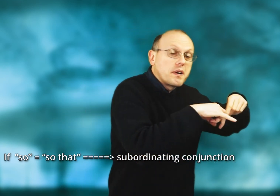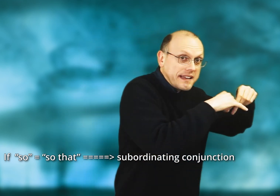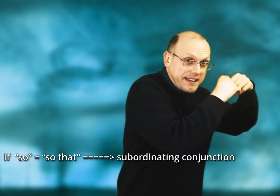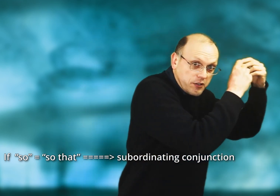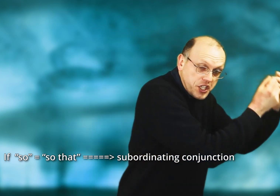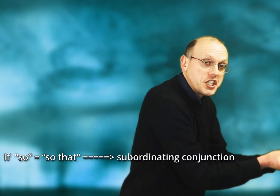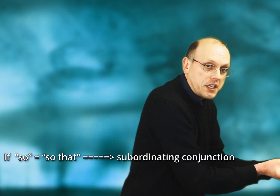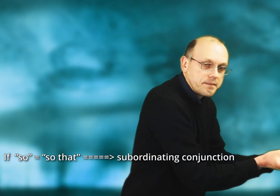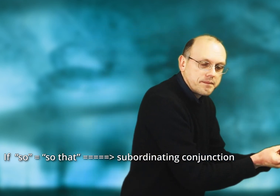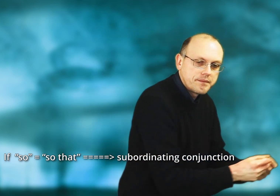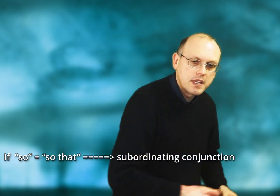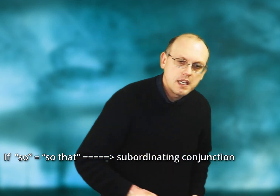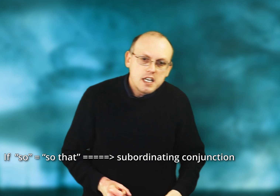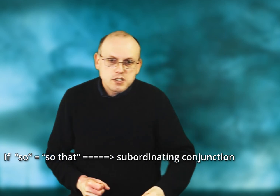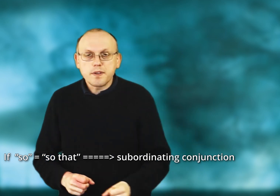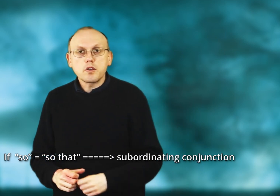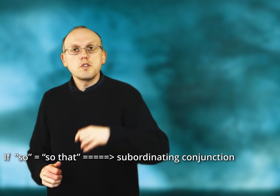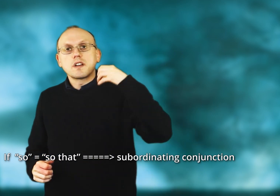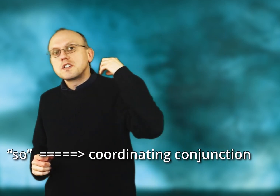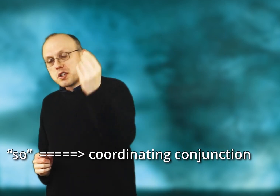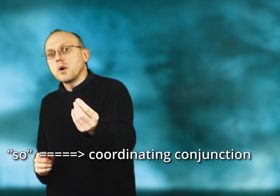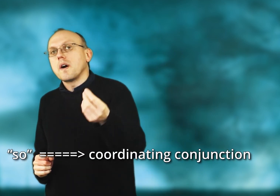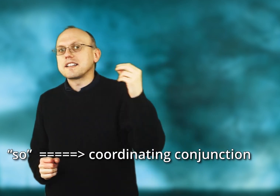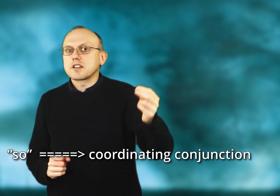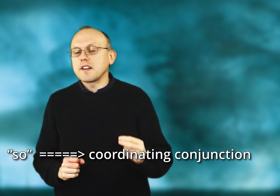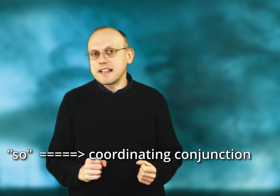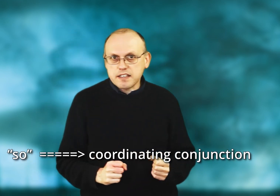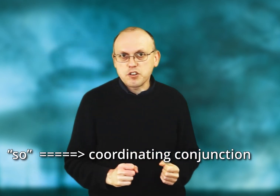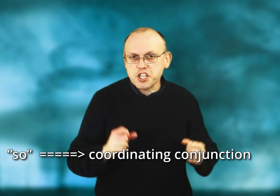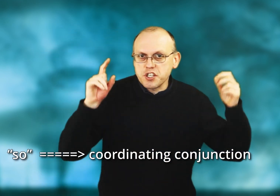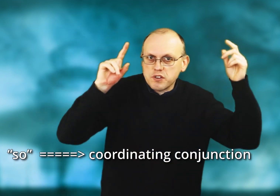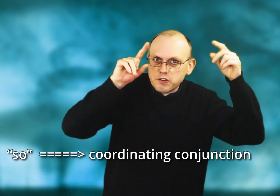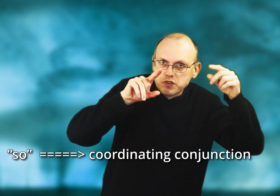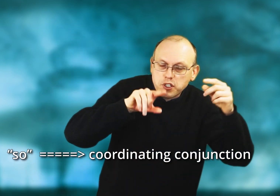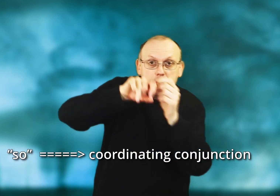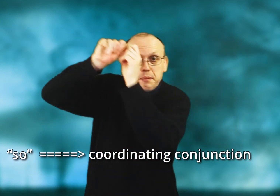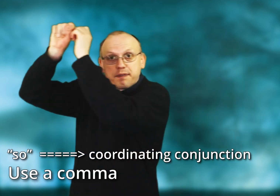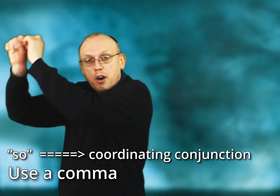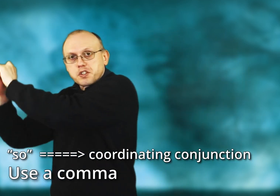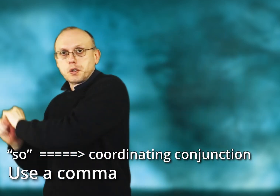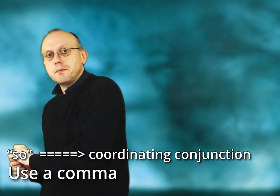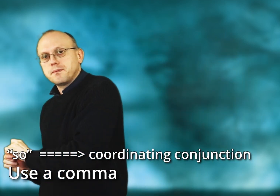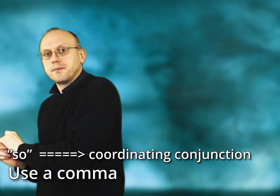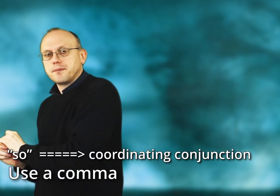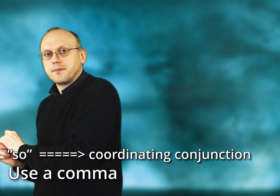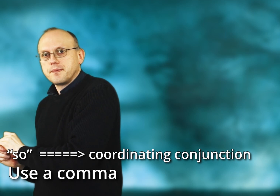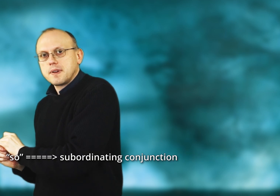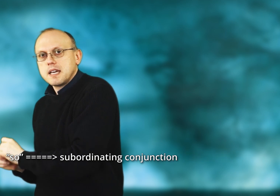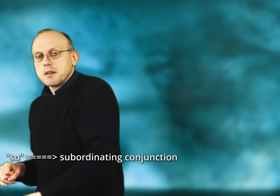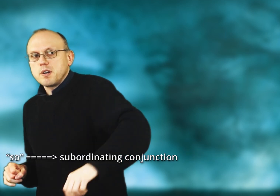subordinating conjunction. So if you use so as a coordinating conjunction, you need to use a comma before so. But if you